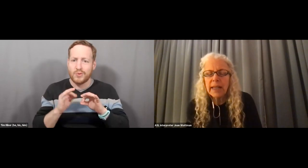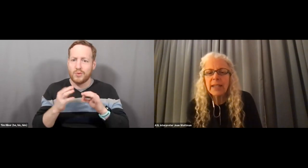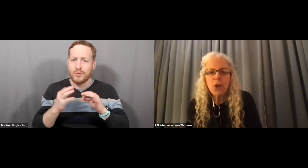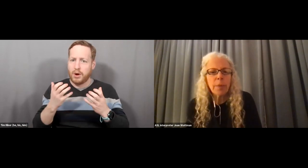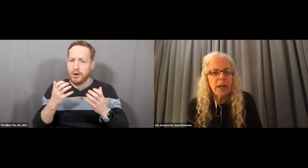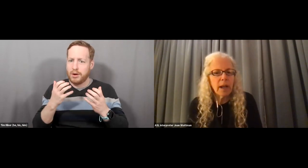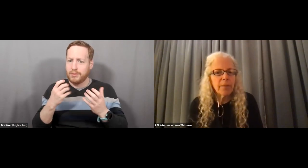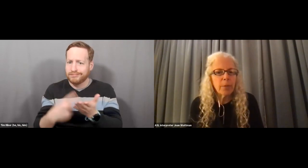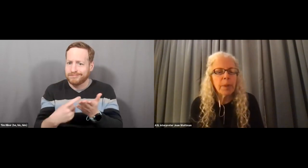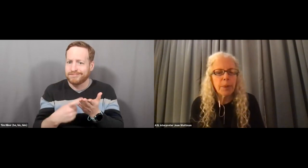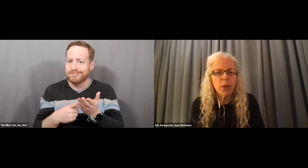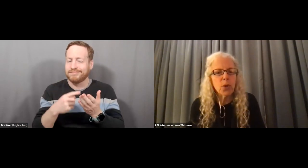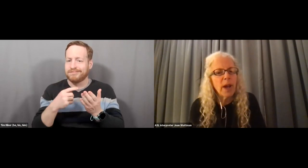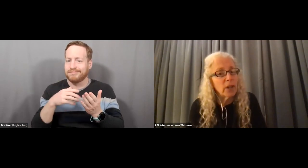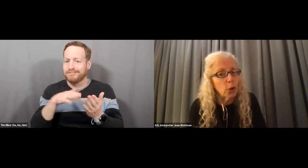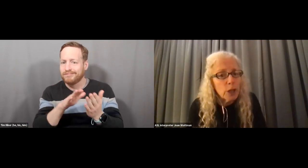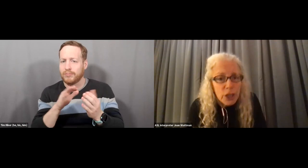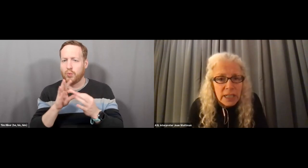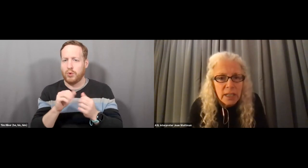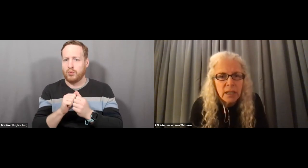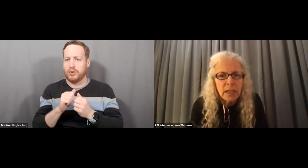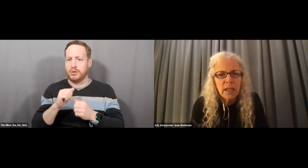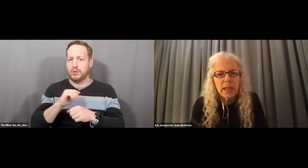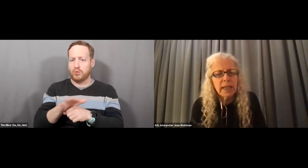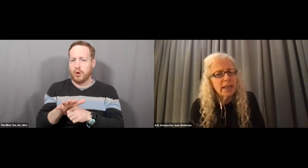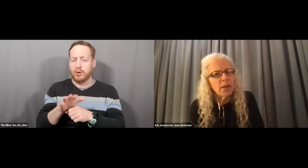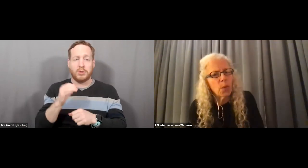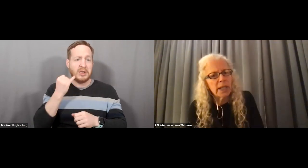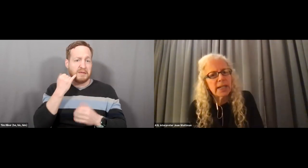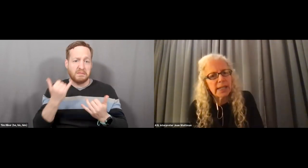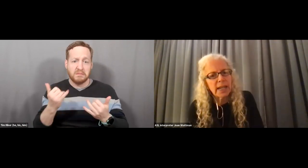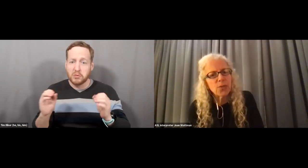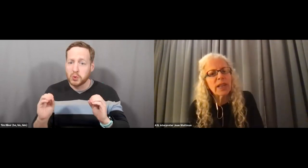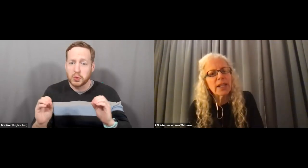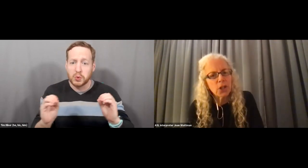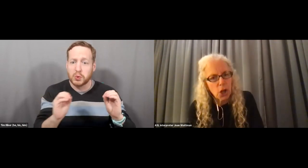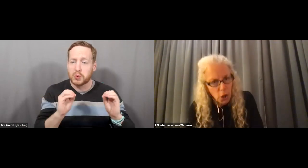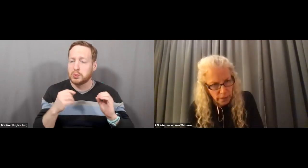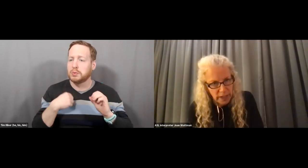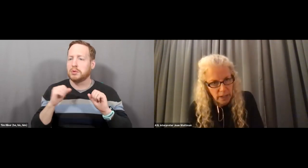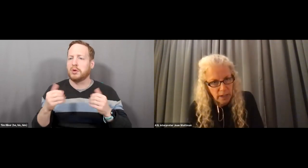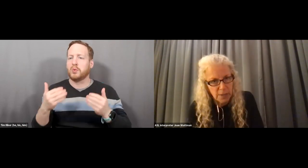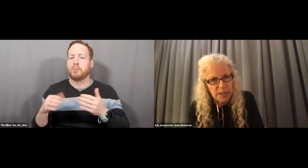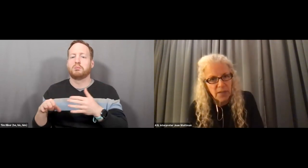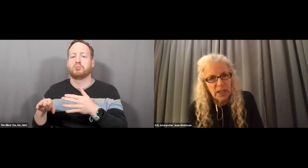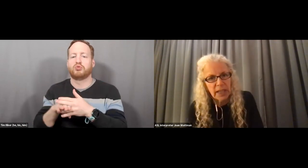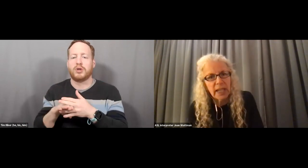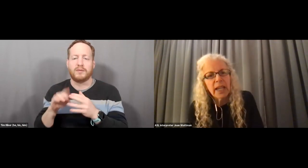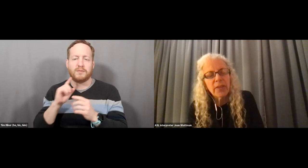like to open it up for people who have an urgent thing that they want to discuss related to COVID specifically. If not,